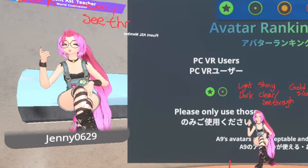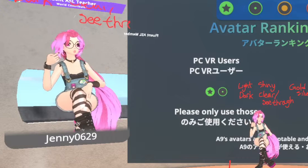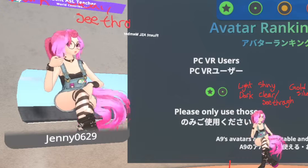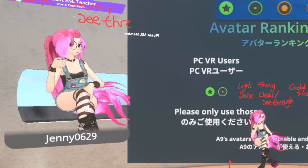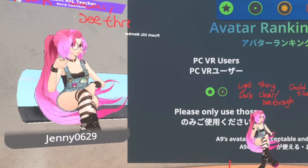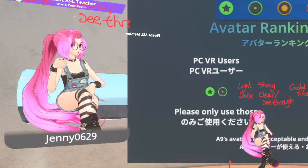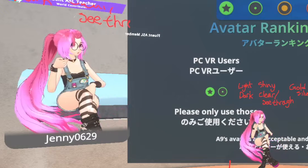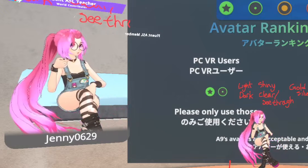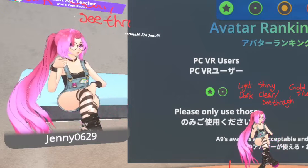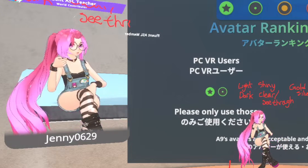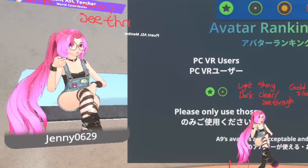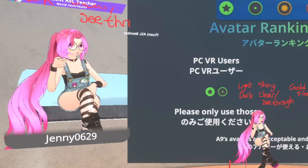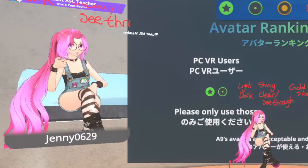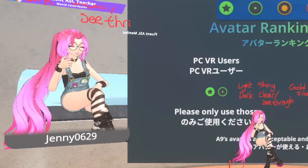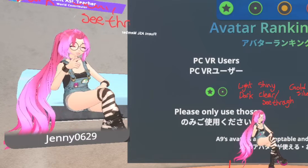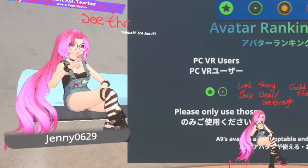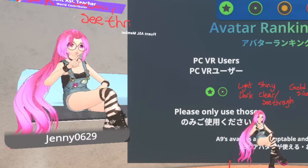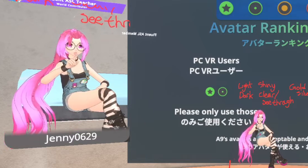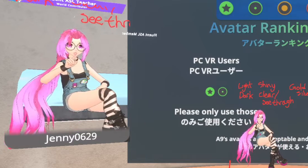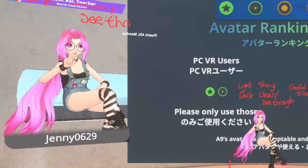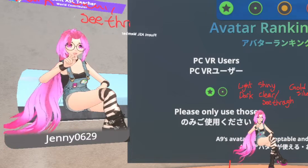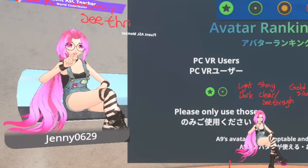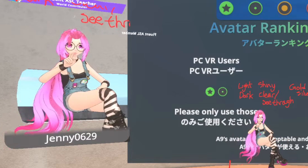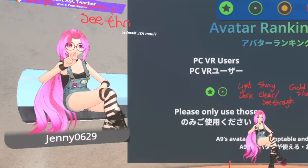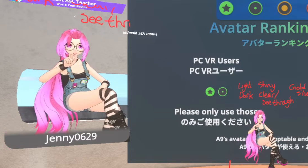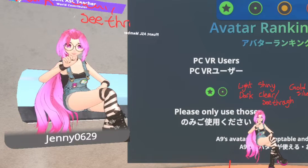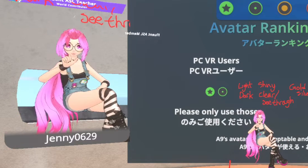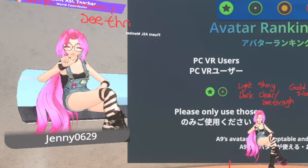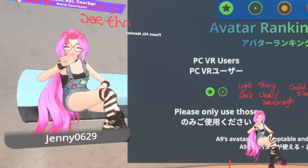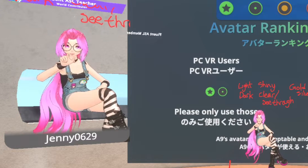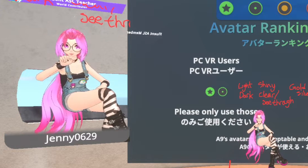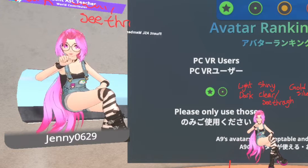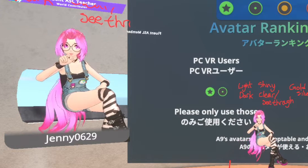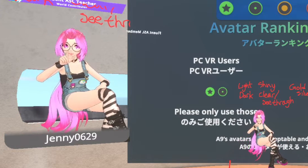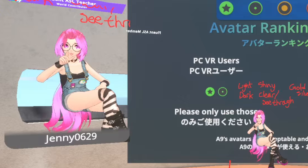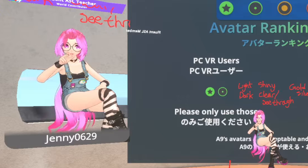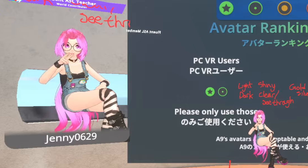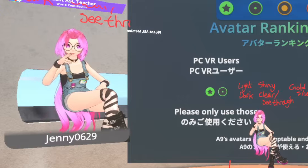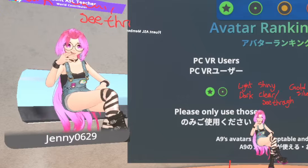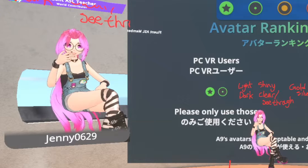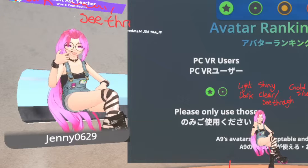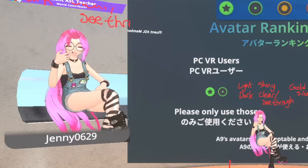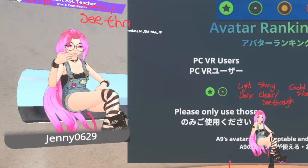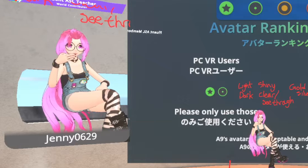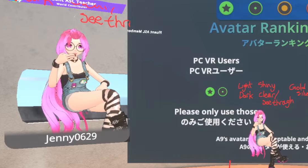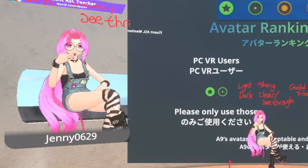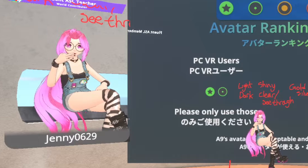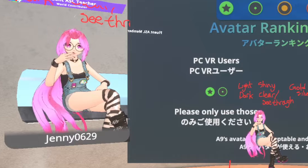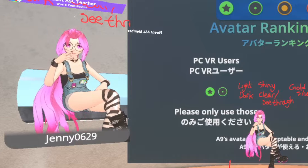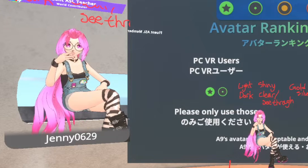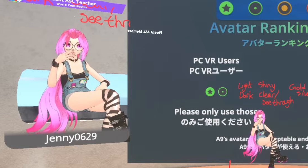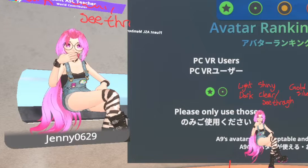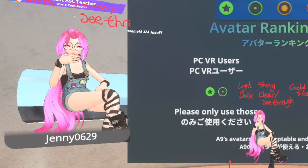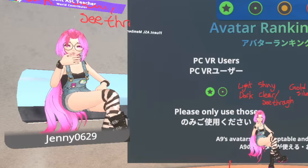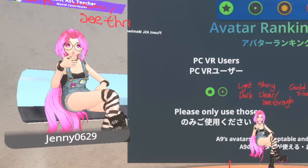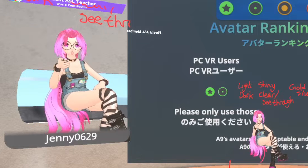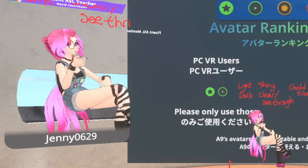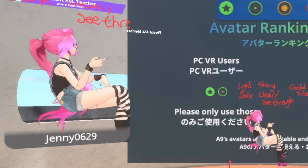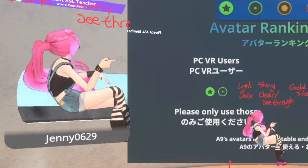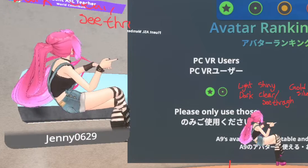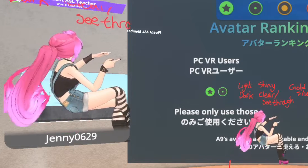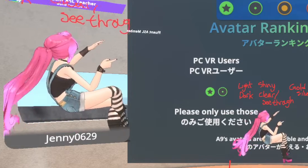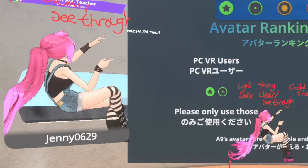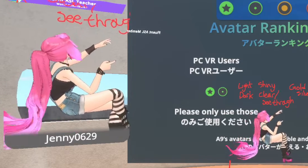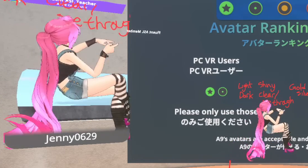cavity? Okay. Are any of those silver or gold, or did you get like the weight? Yeah.